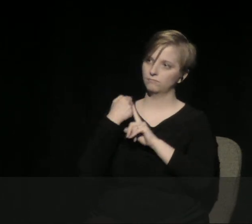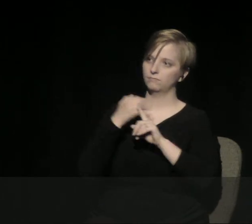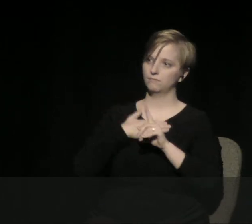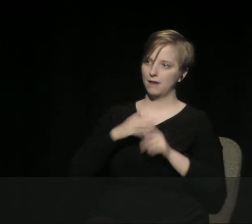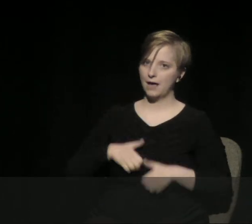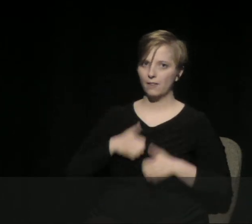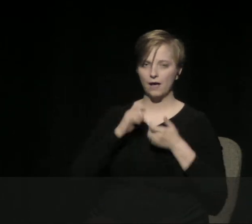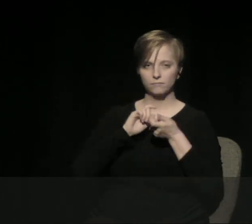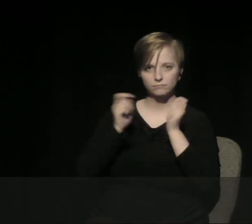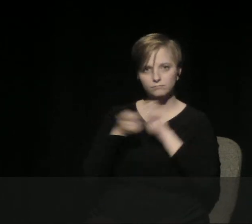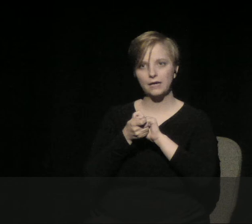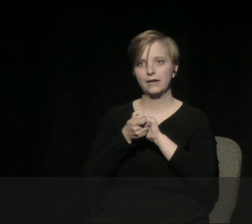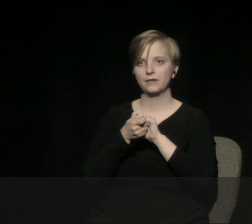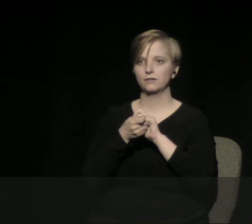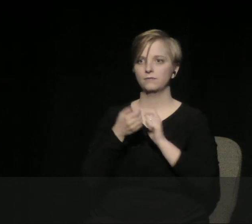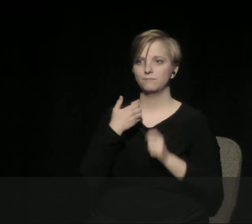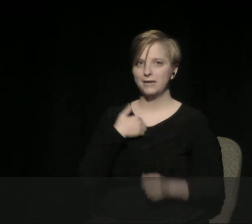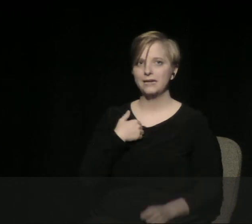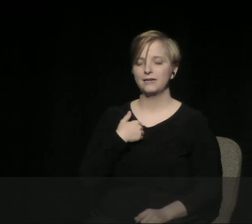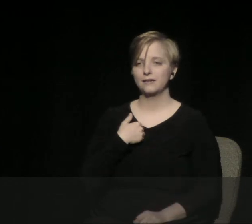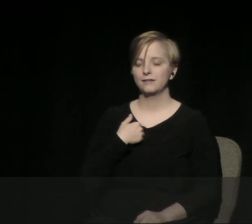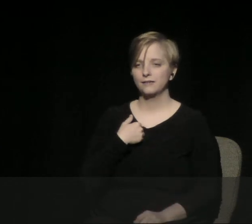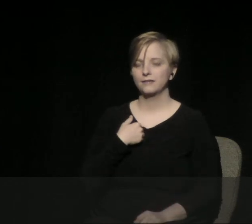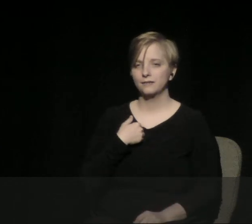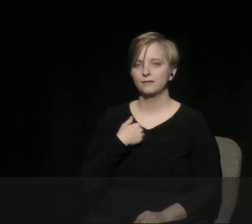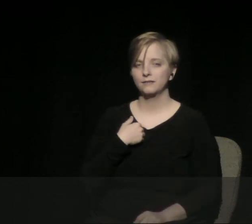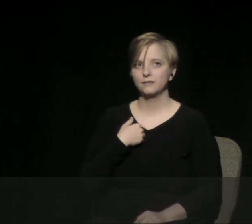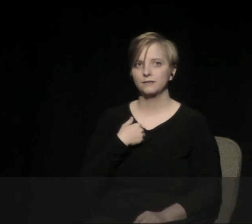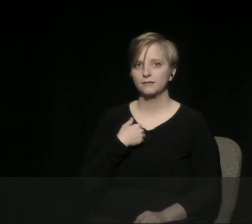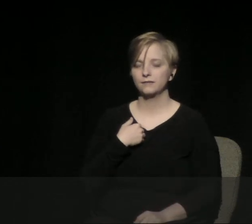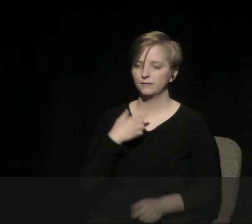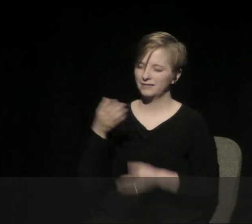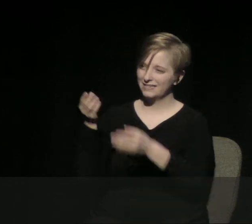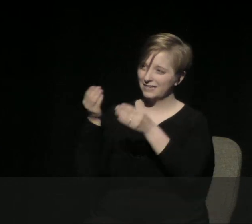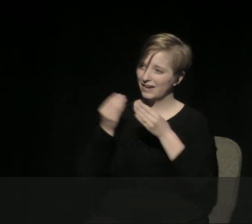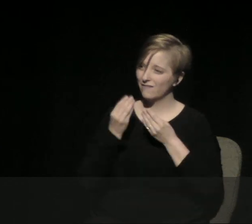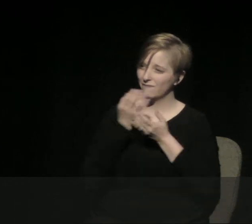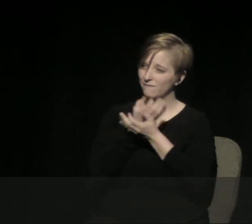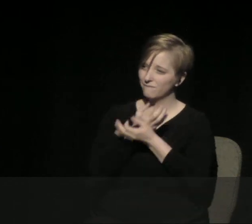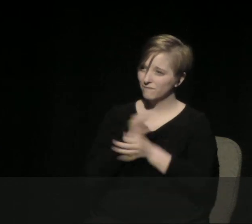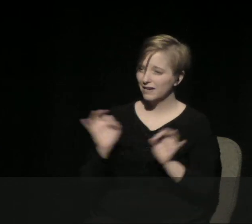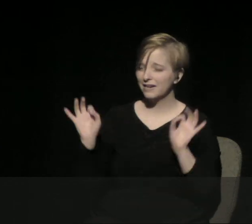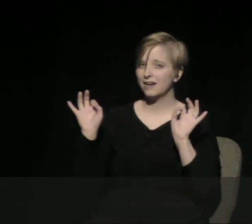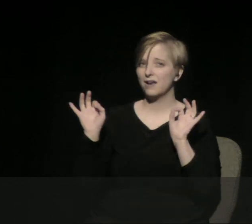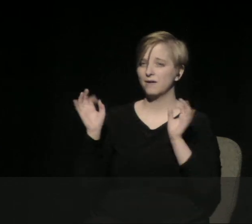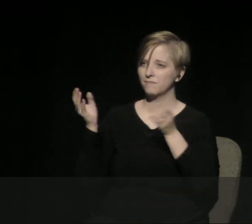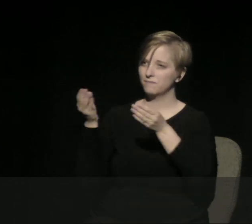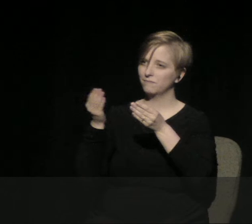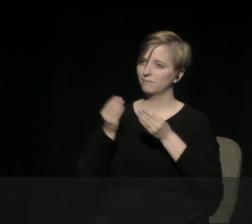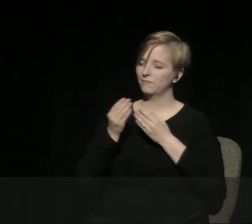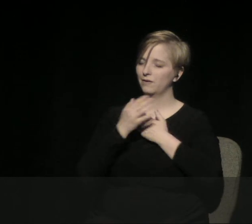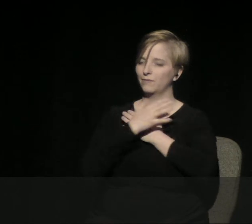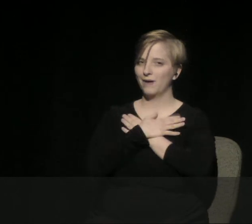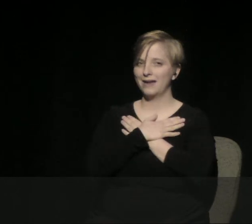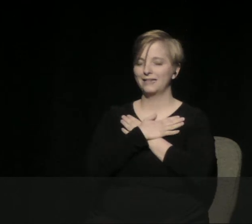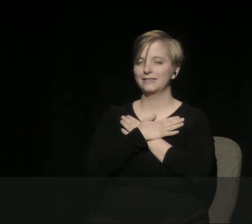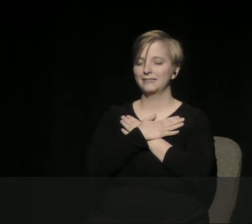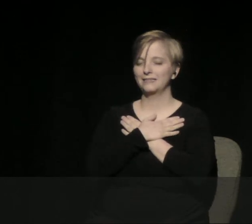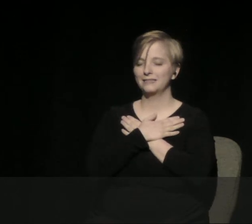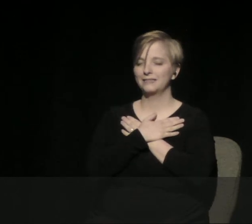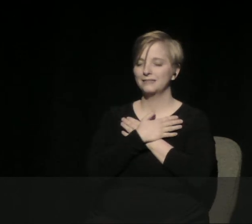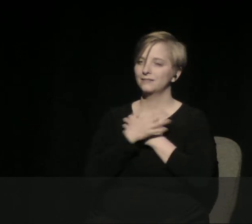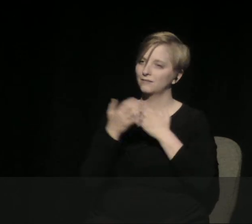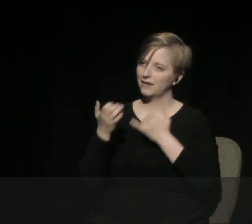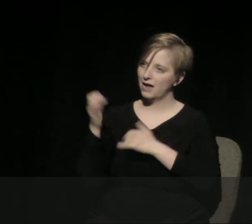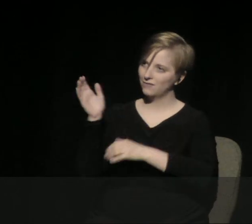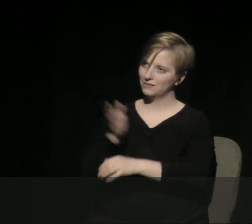changed everything about my life in Christ. It's brought freedom, and it's brought rest, and so as we sing this